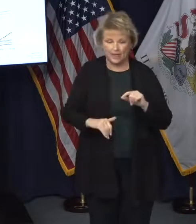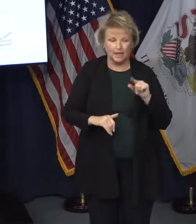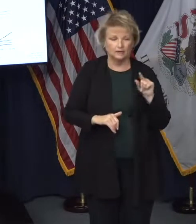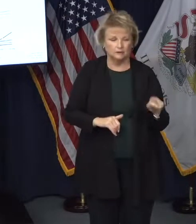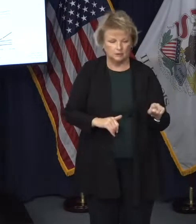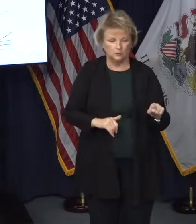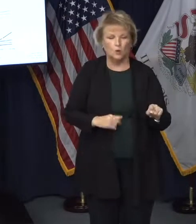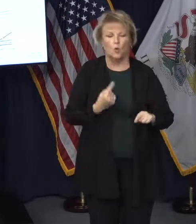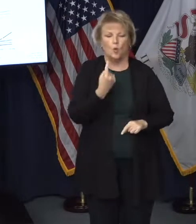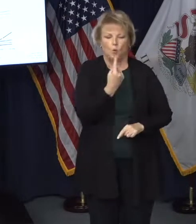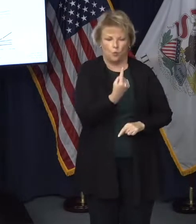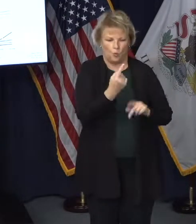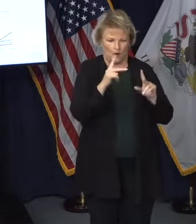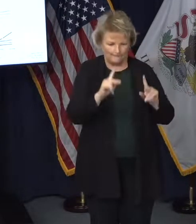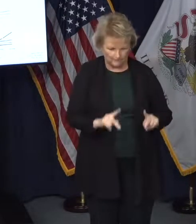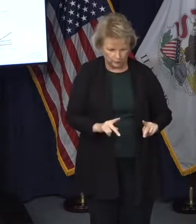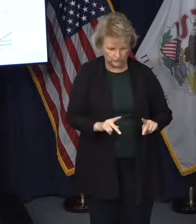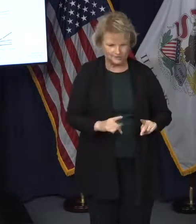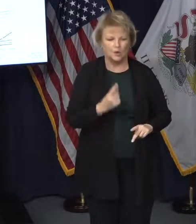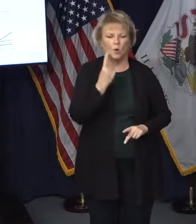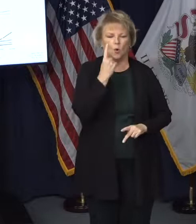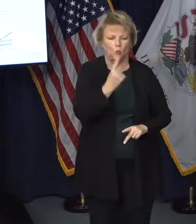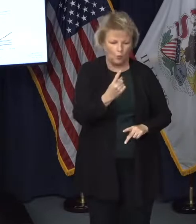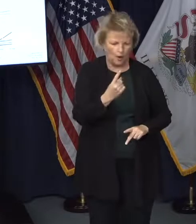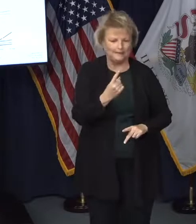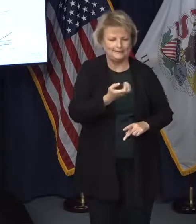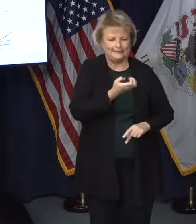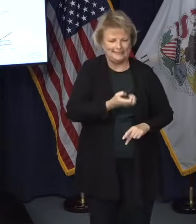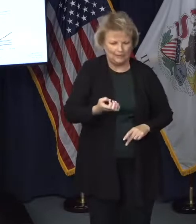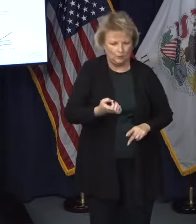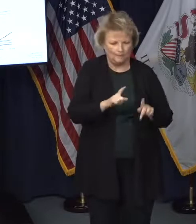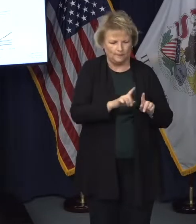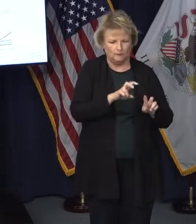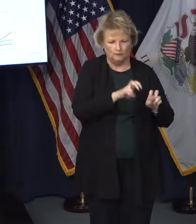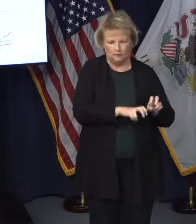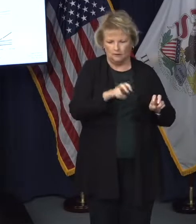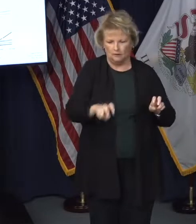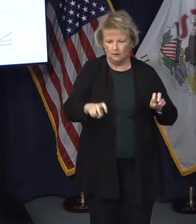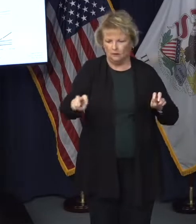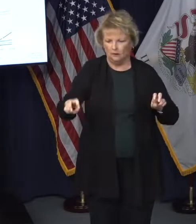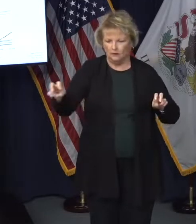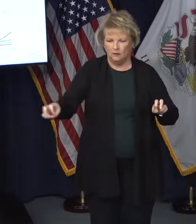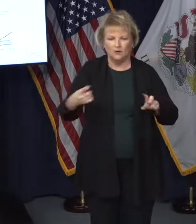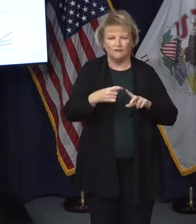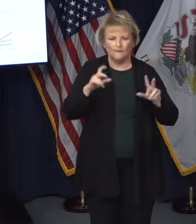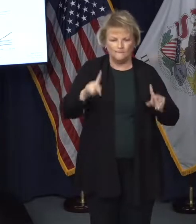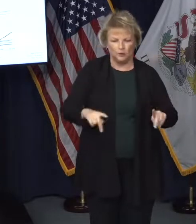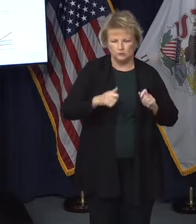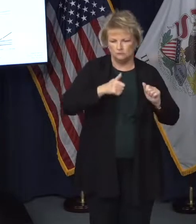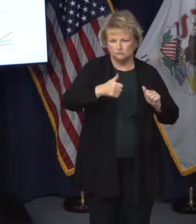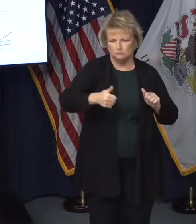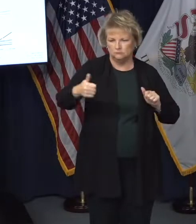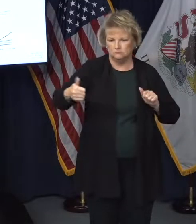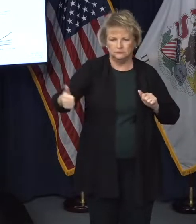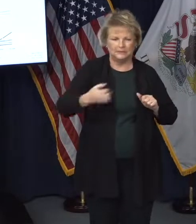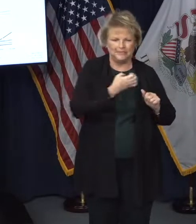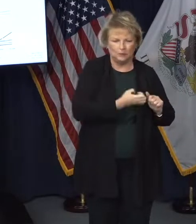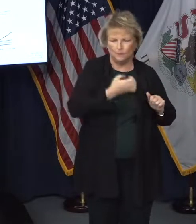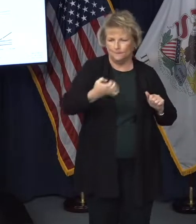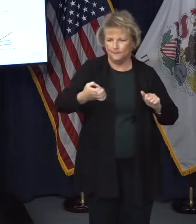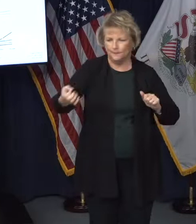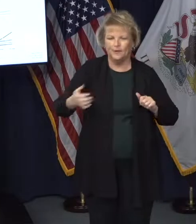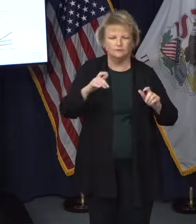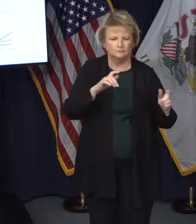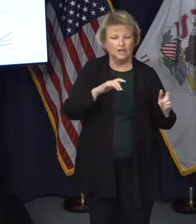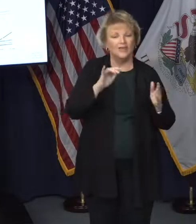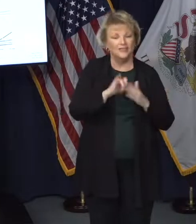a single individual on a single piece of equipment spaced out from another individual on another piece of equipment. So that's how